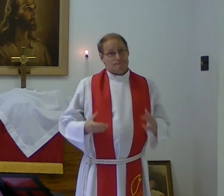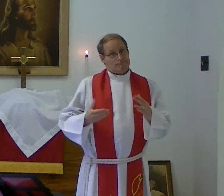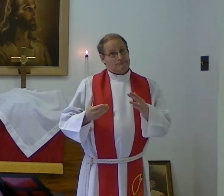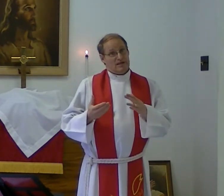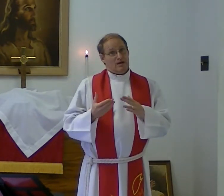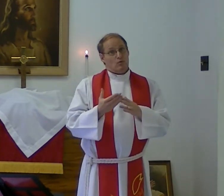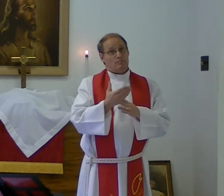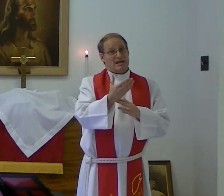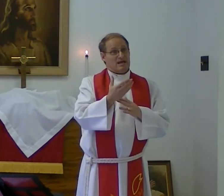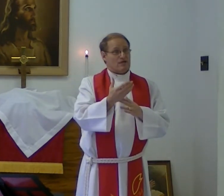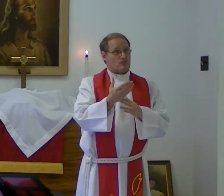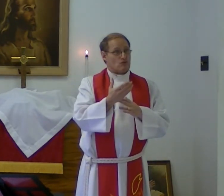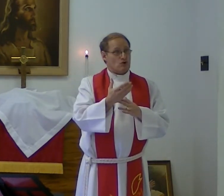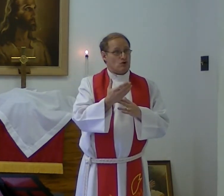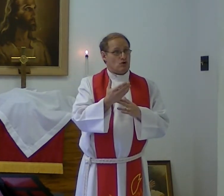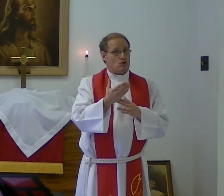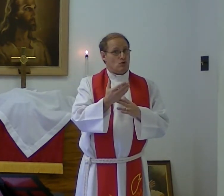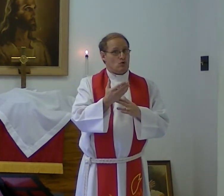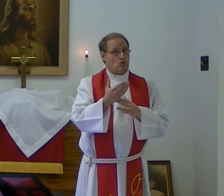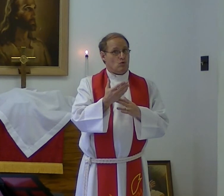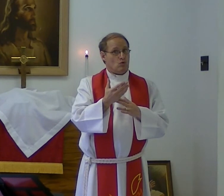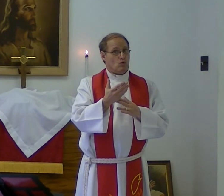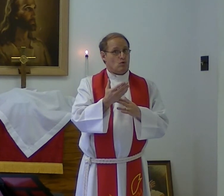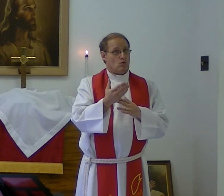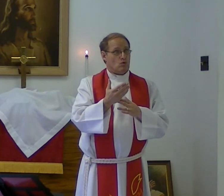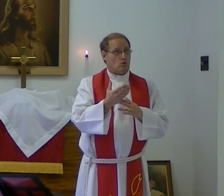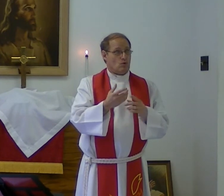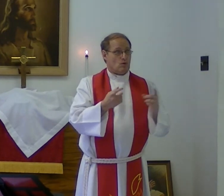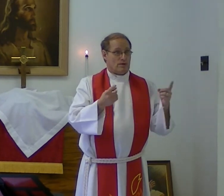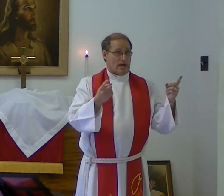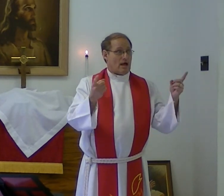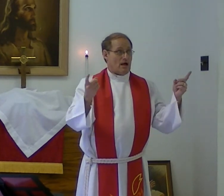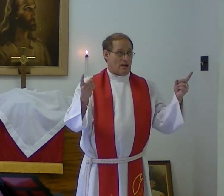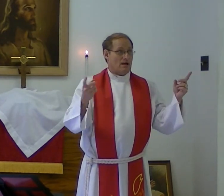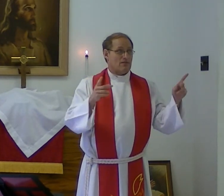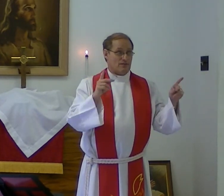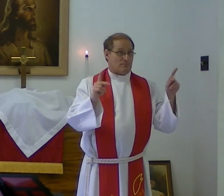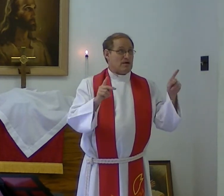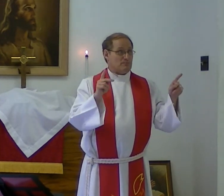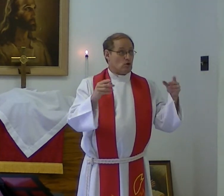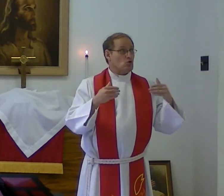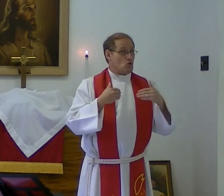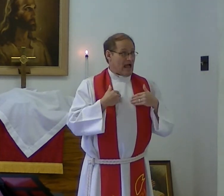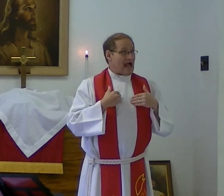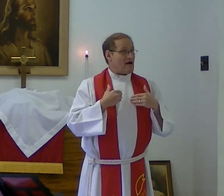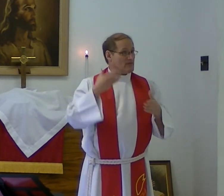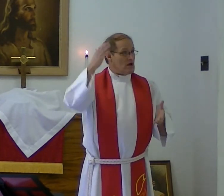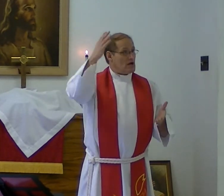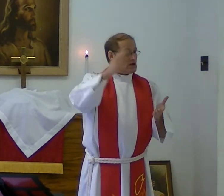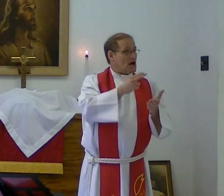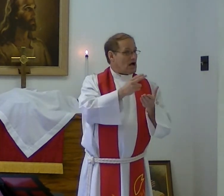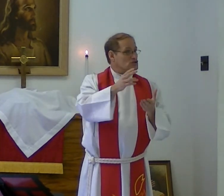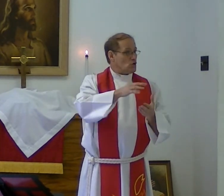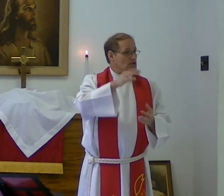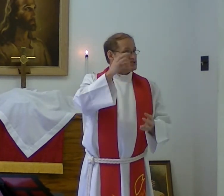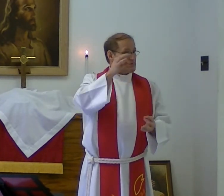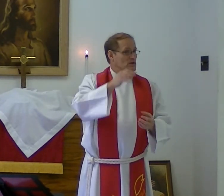it will be through... Yeah. The people who have God's Holy Spirit.